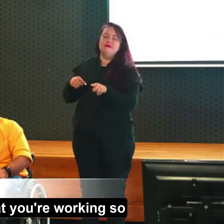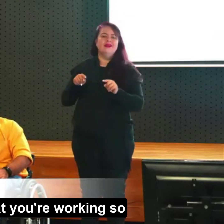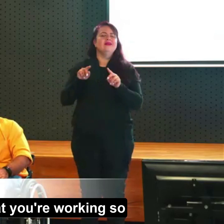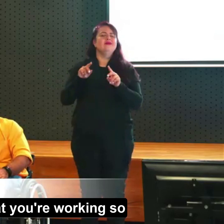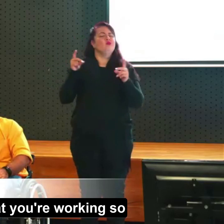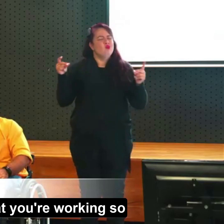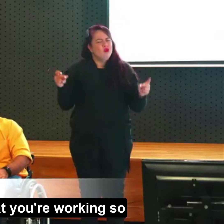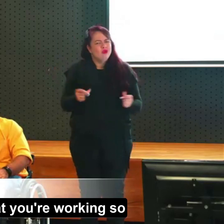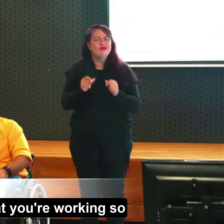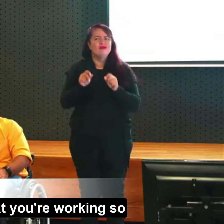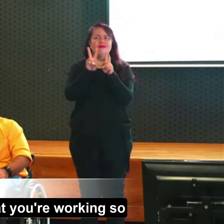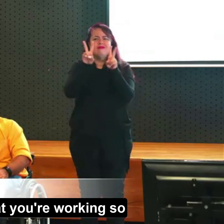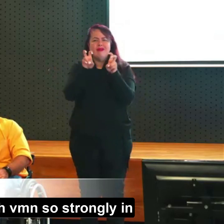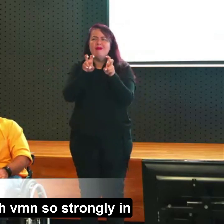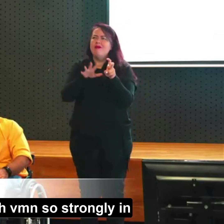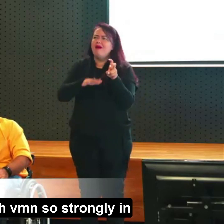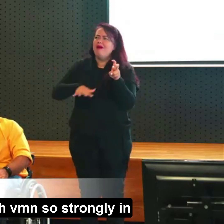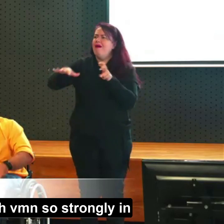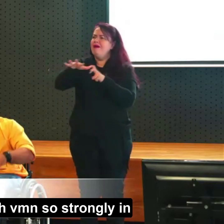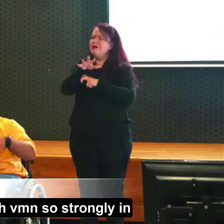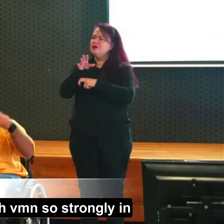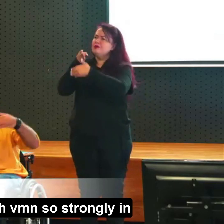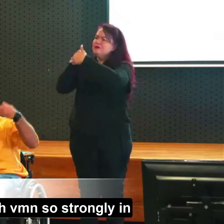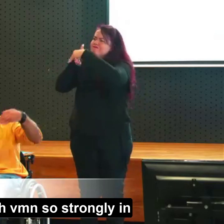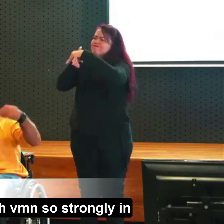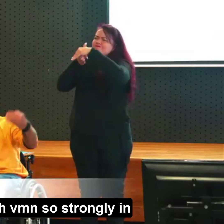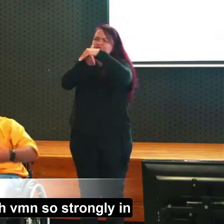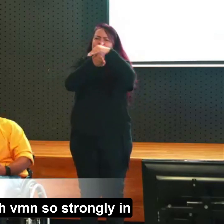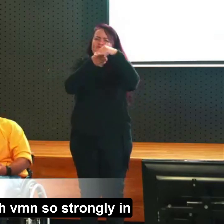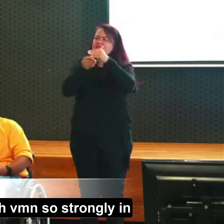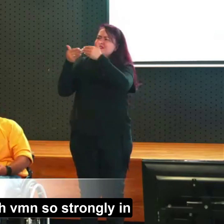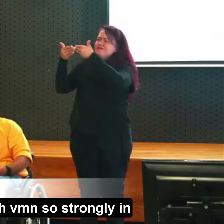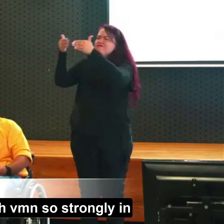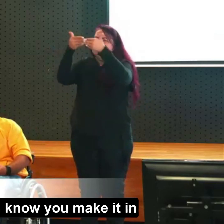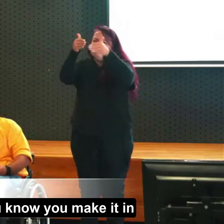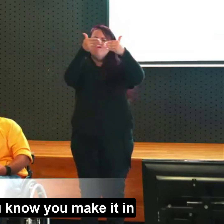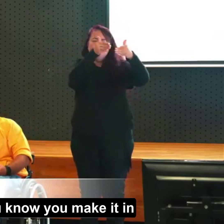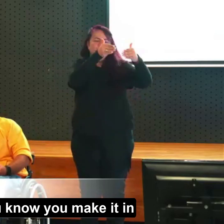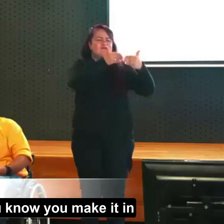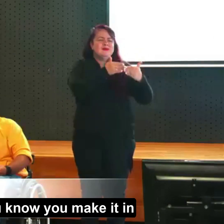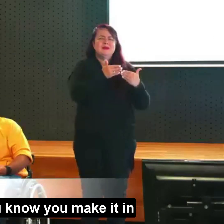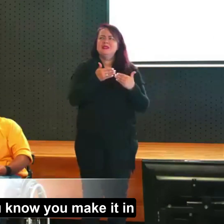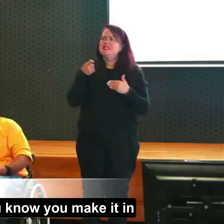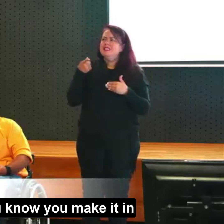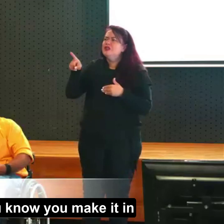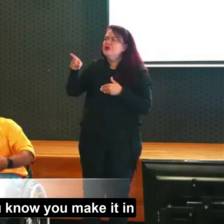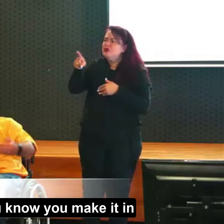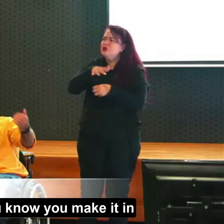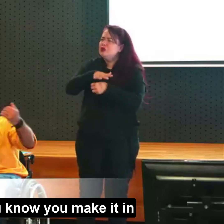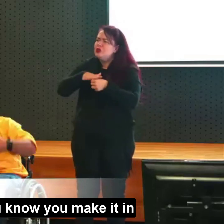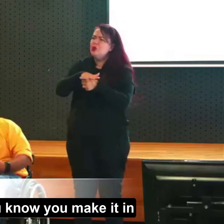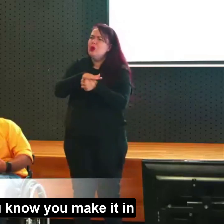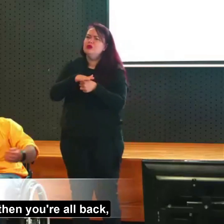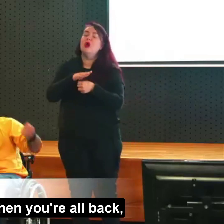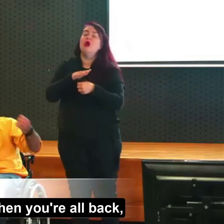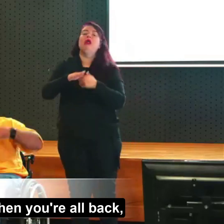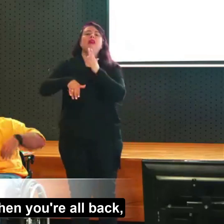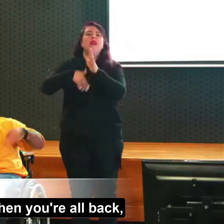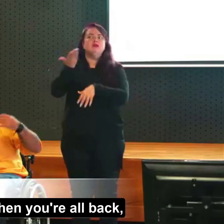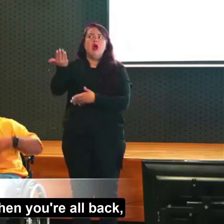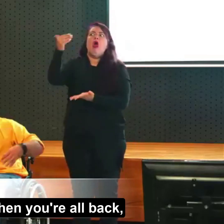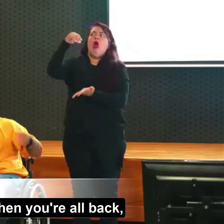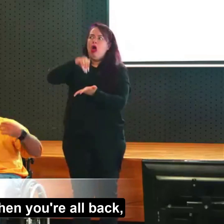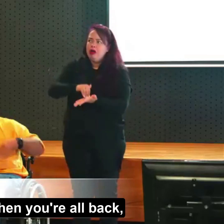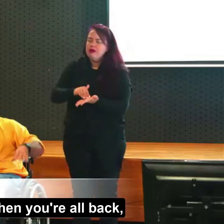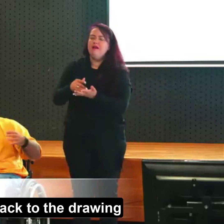accessibility, to know that you're working with so much vehemence, so strongly, and then you make it, and then